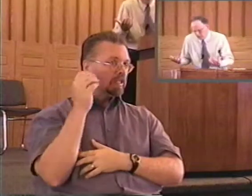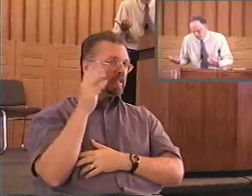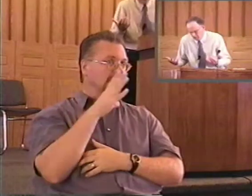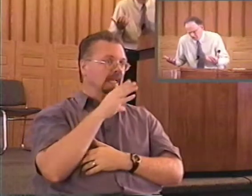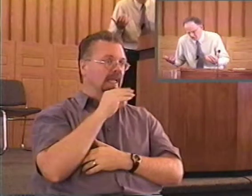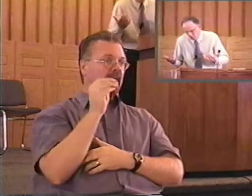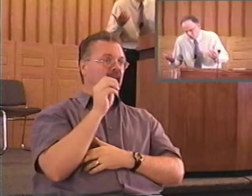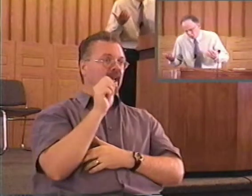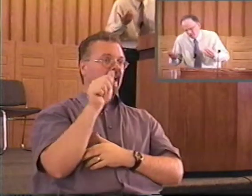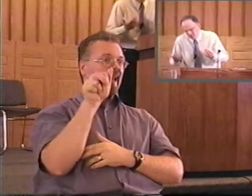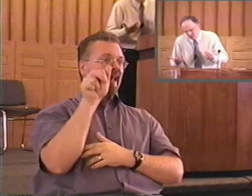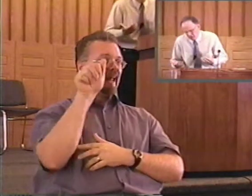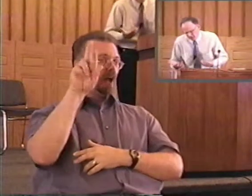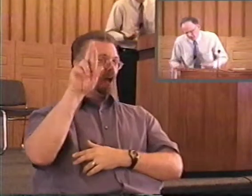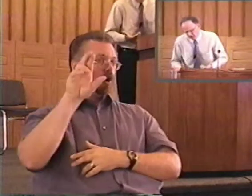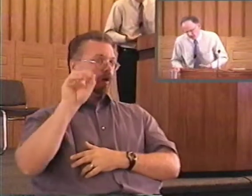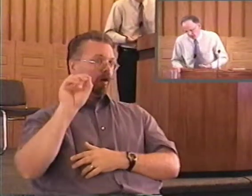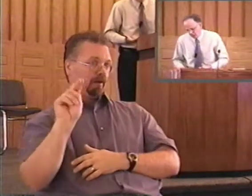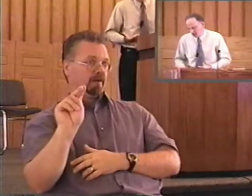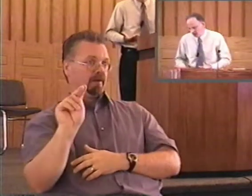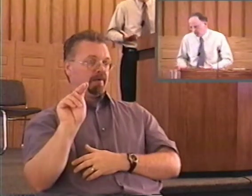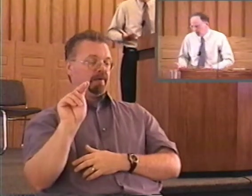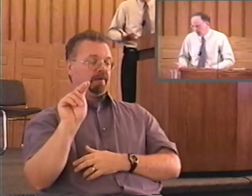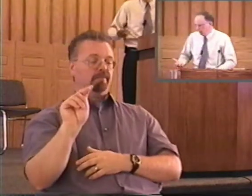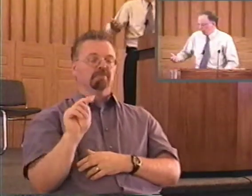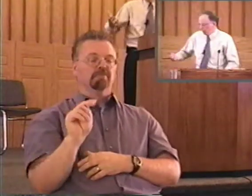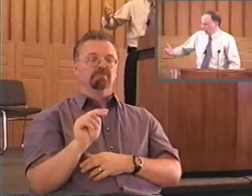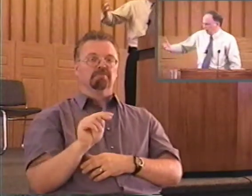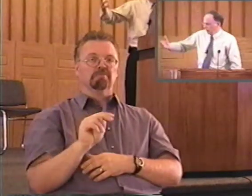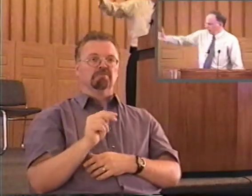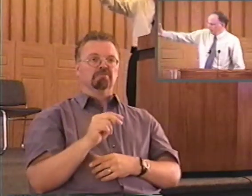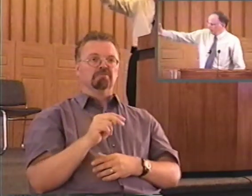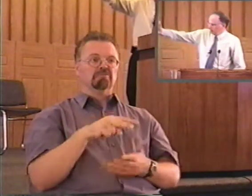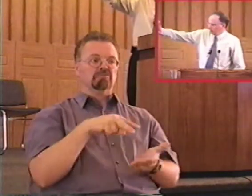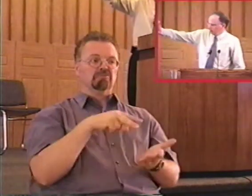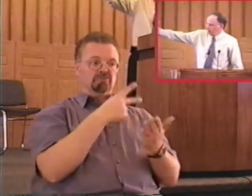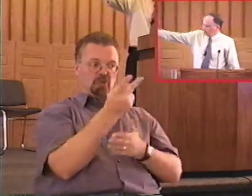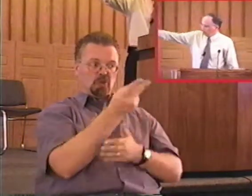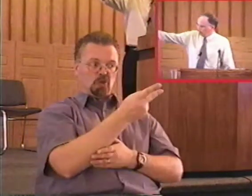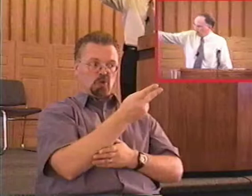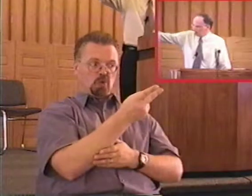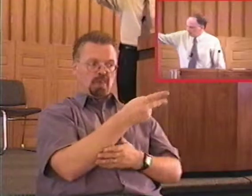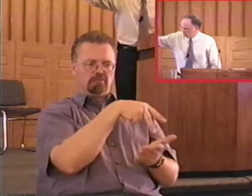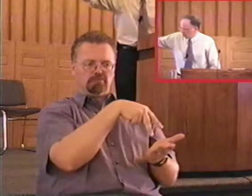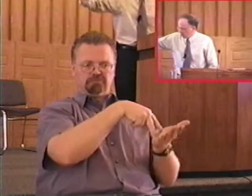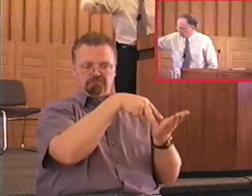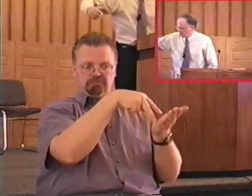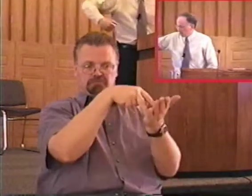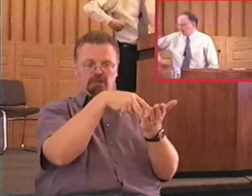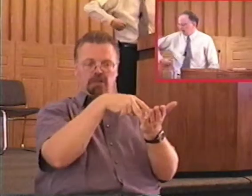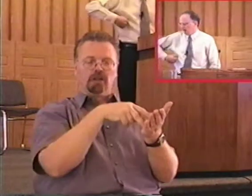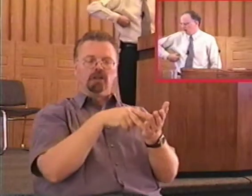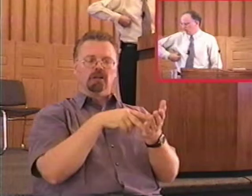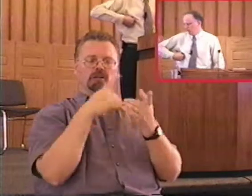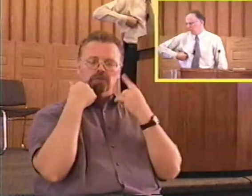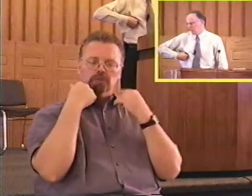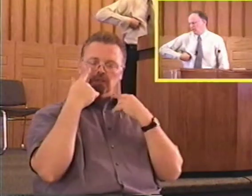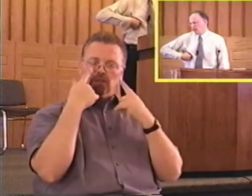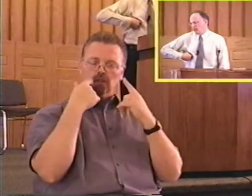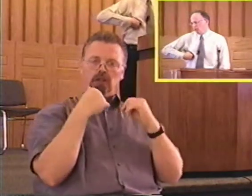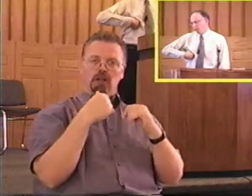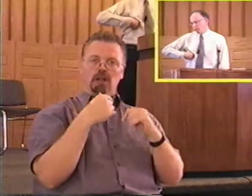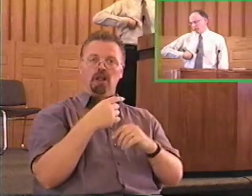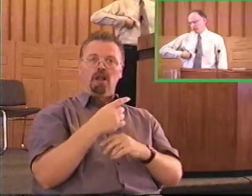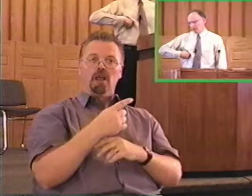old men, while they're weeping there, one of the Israelites walks right past him with